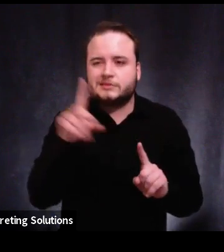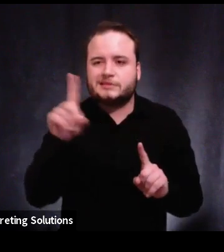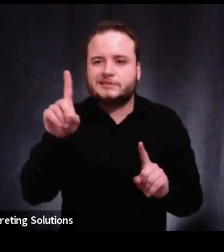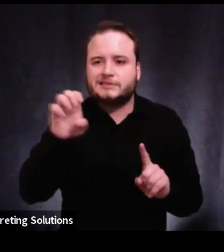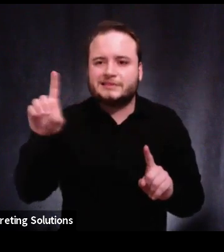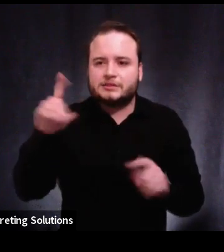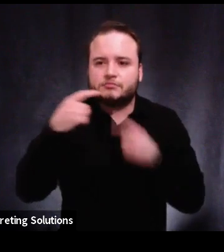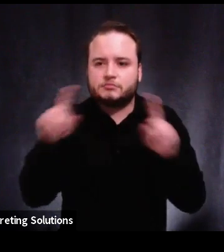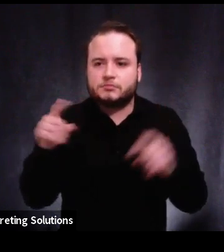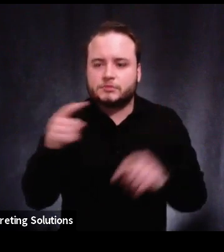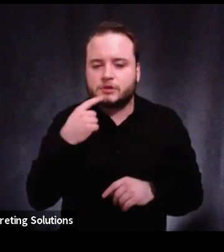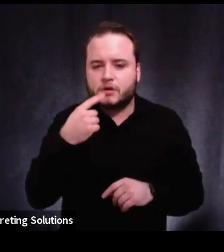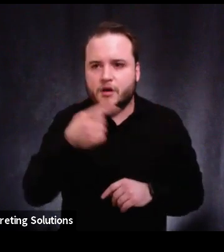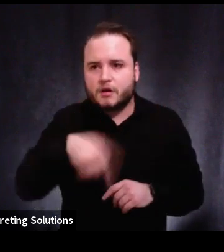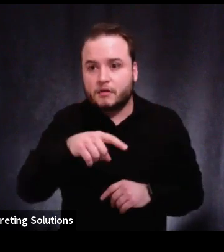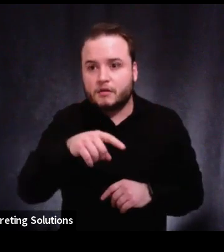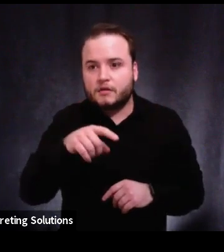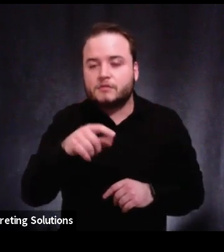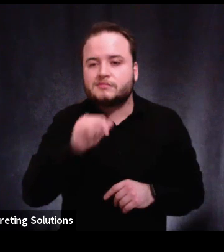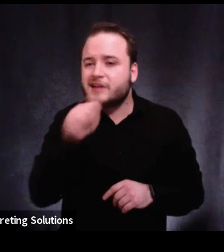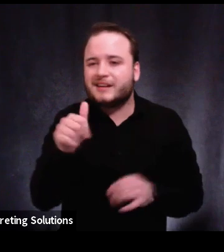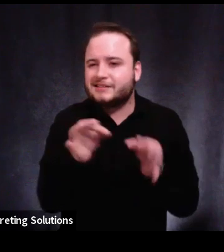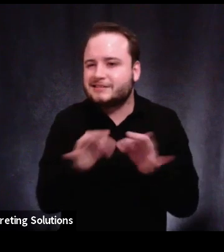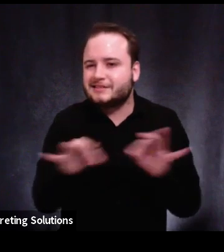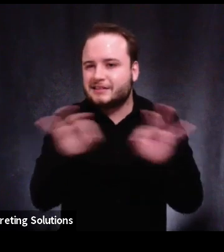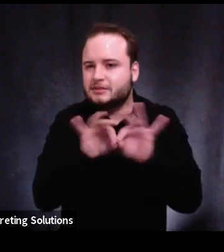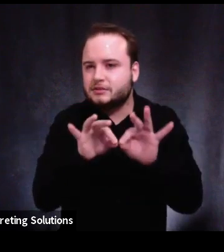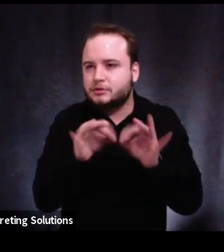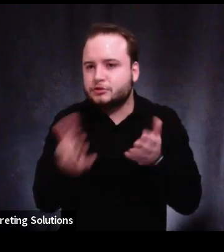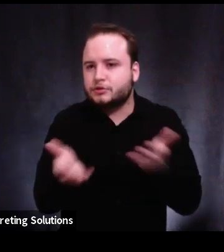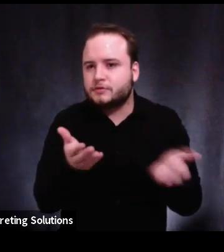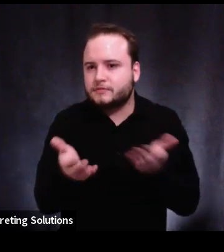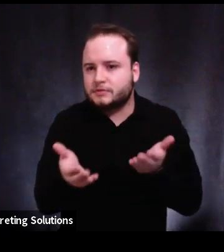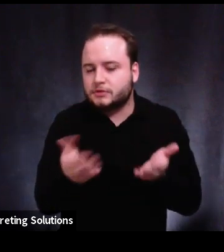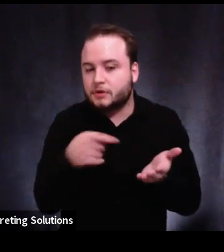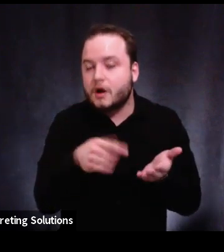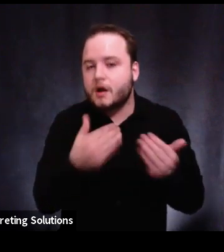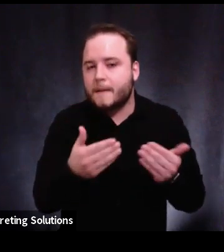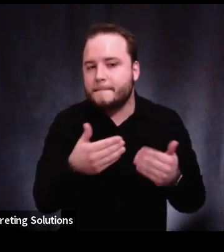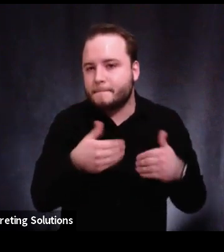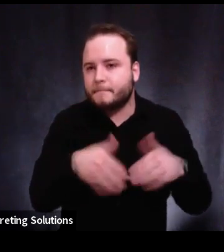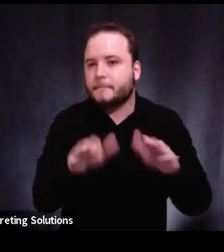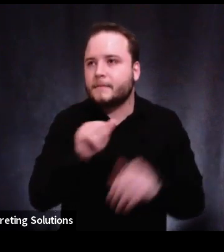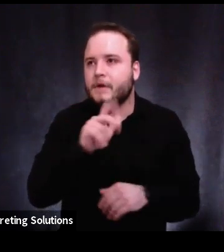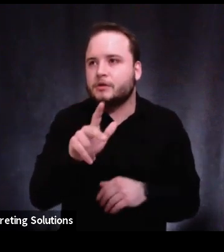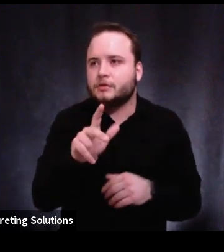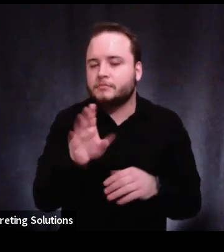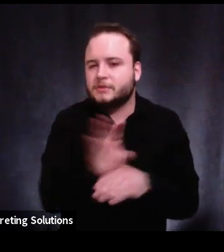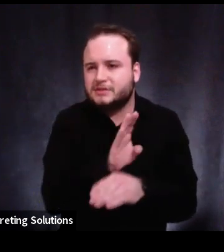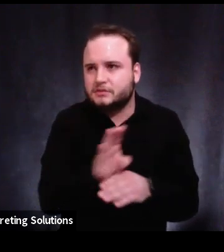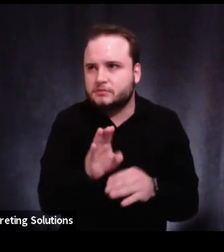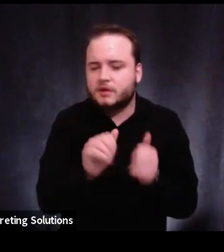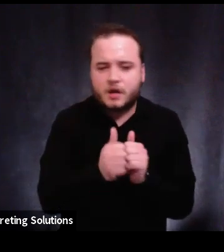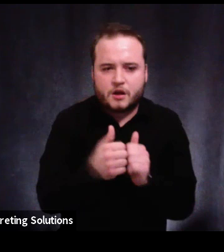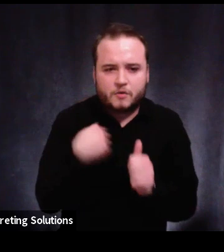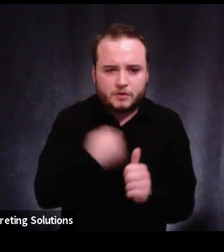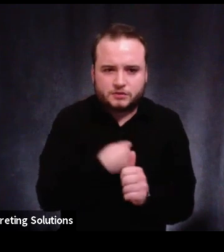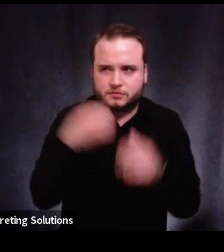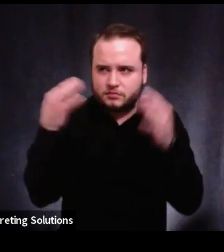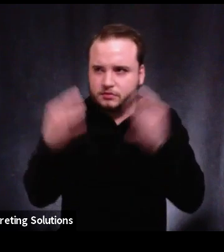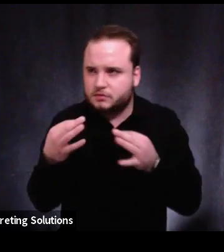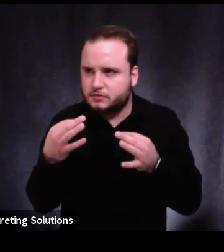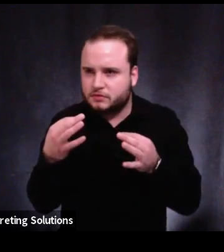which industries to work on first? Is there some sort of prioritization system based on industry, the type of industry, or is it just, you know,